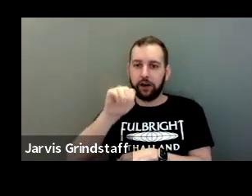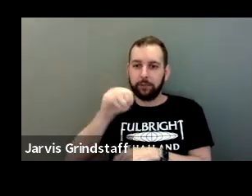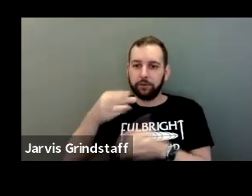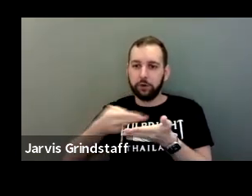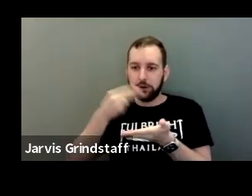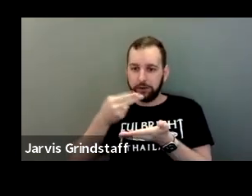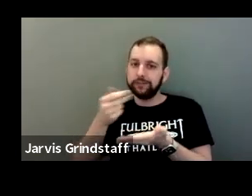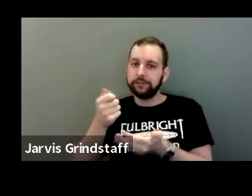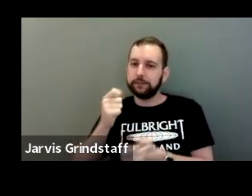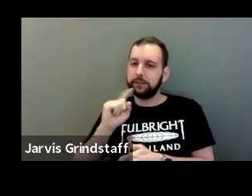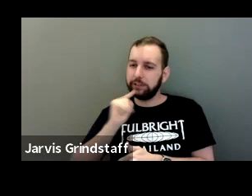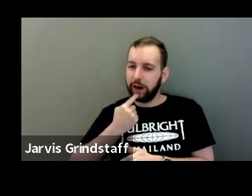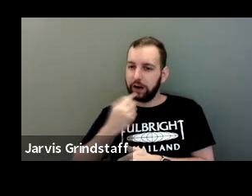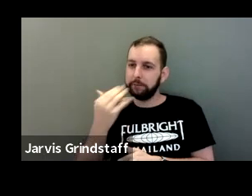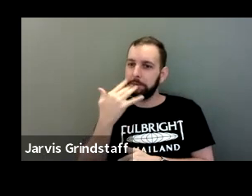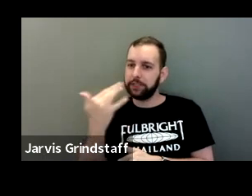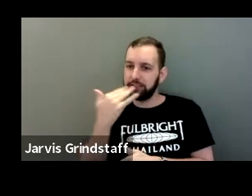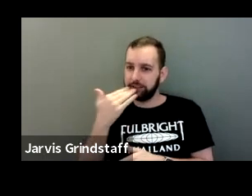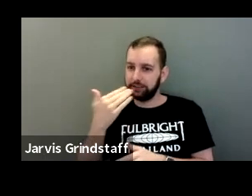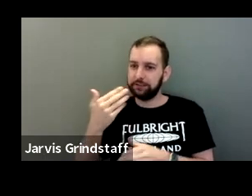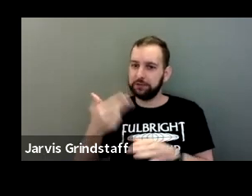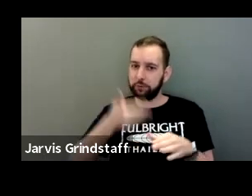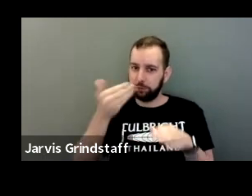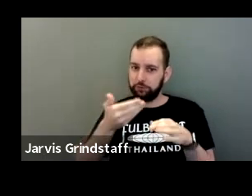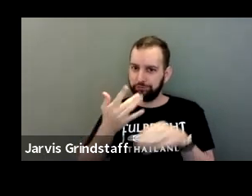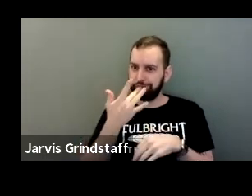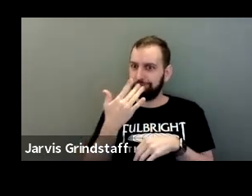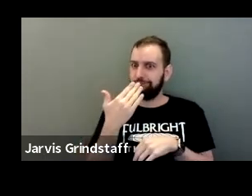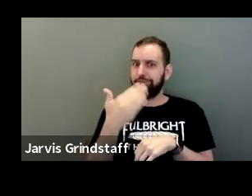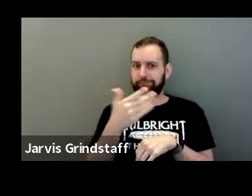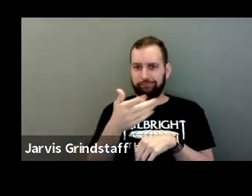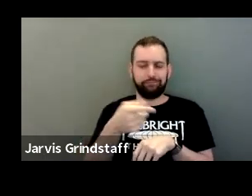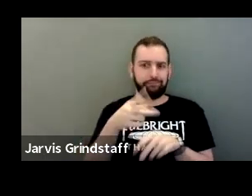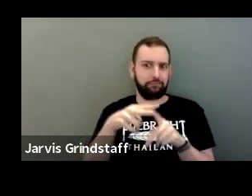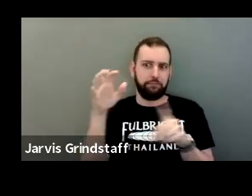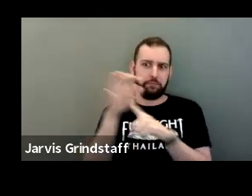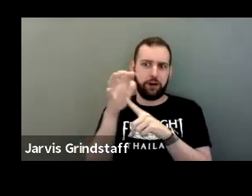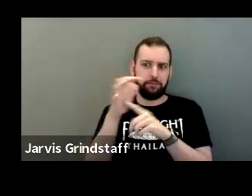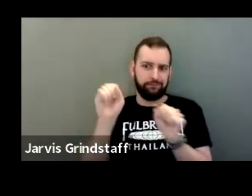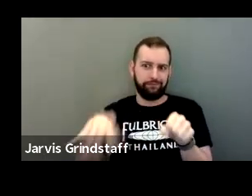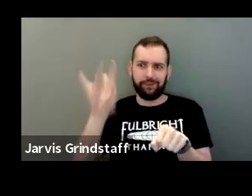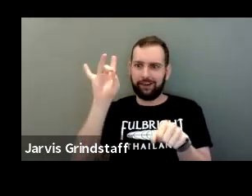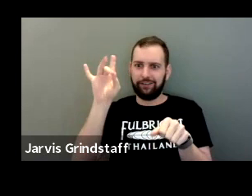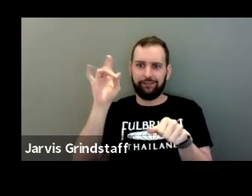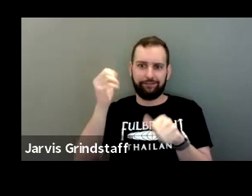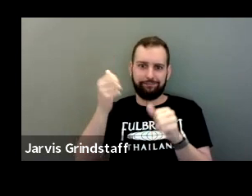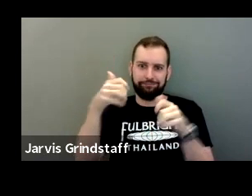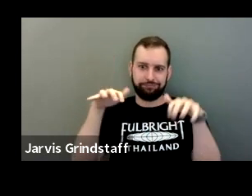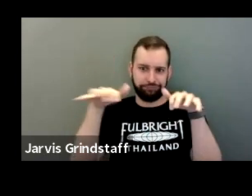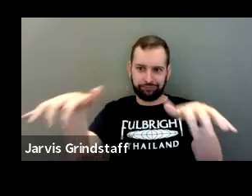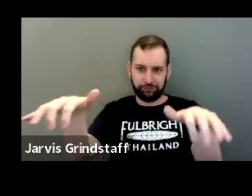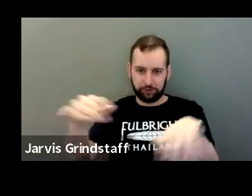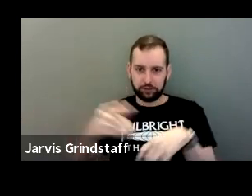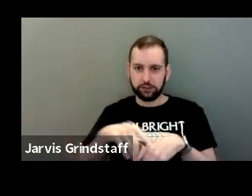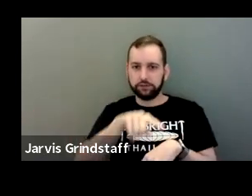are most of my favorite food, the tom tom soup, which is very spicy soup, tom yum soup, very,